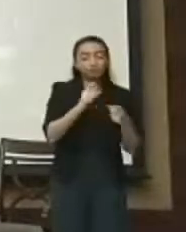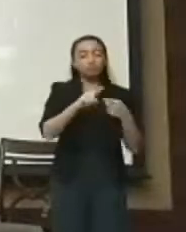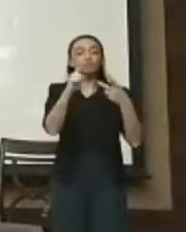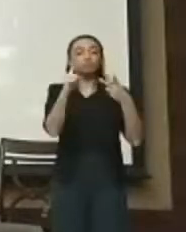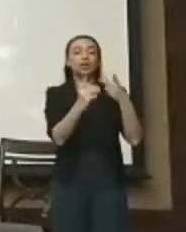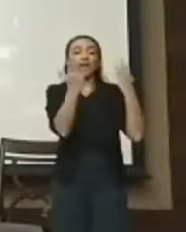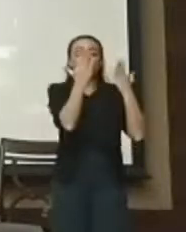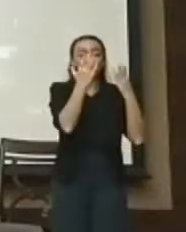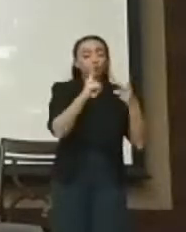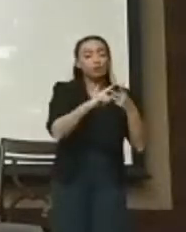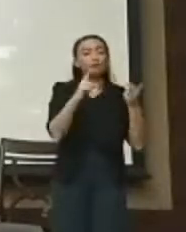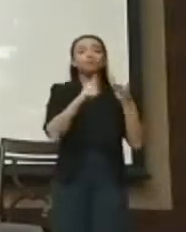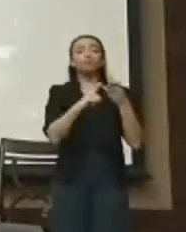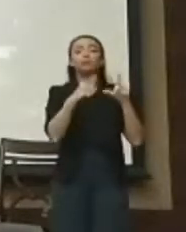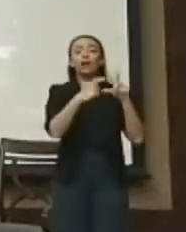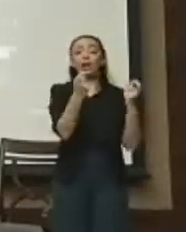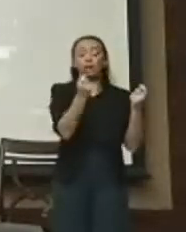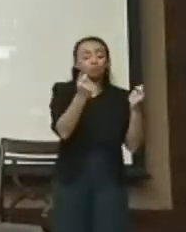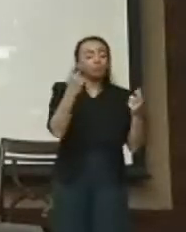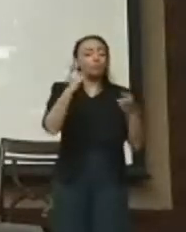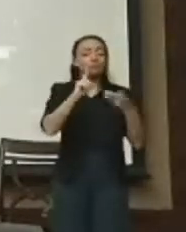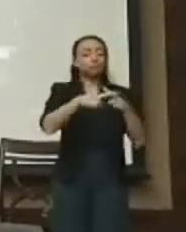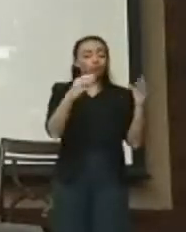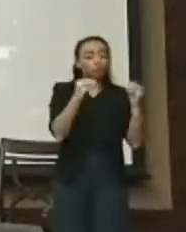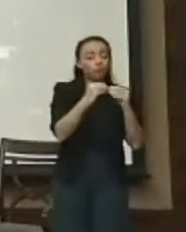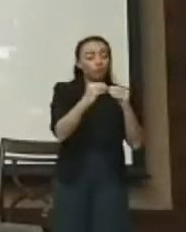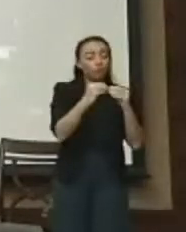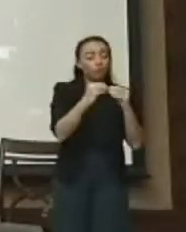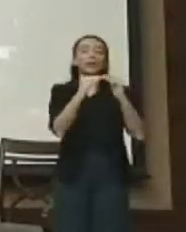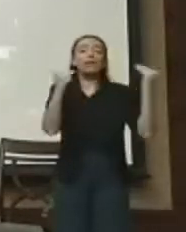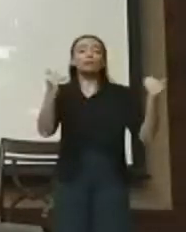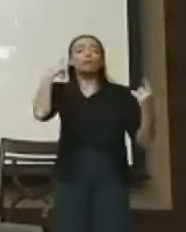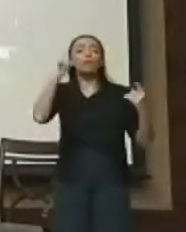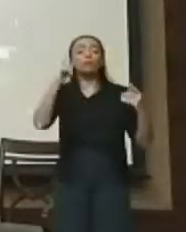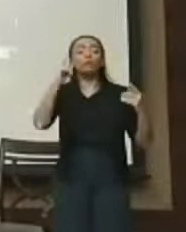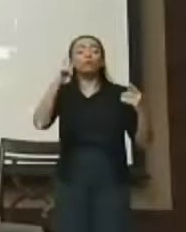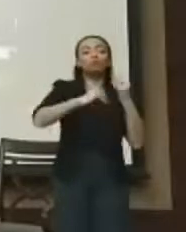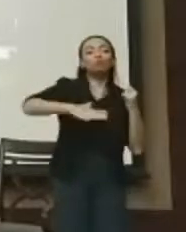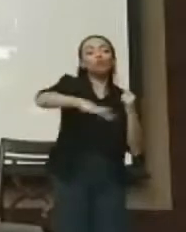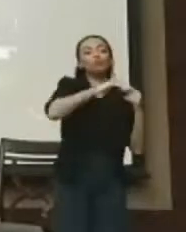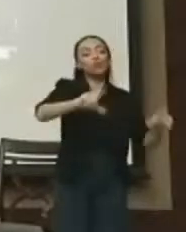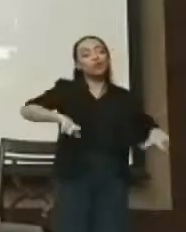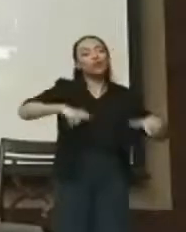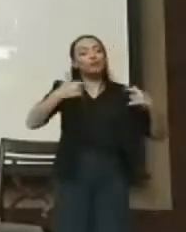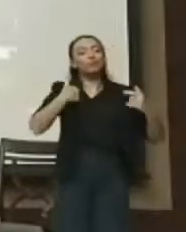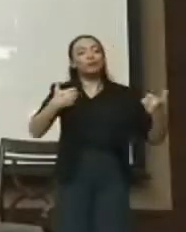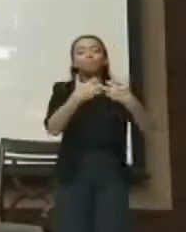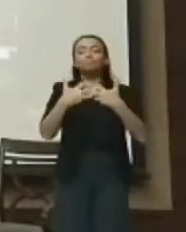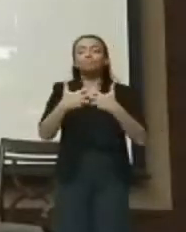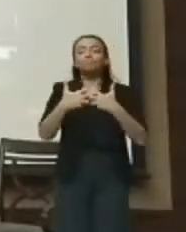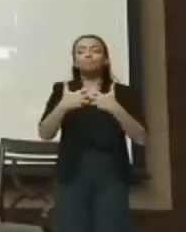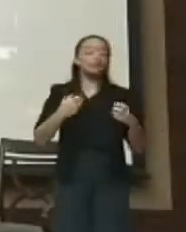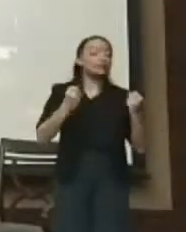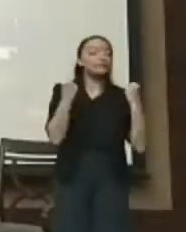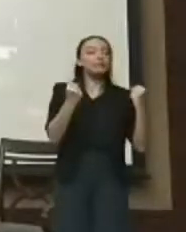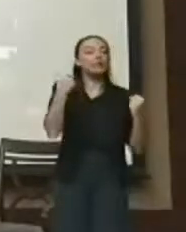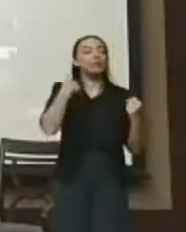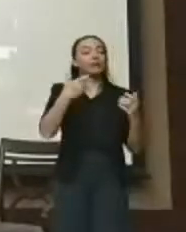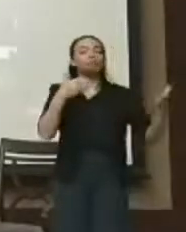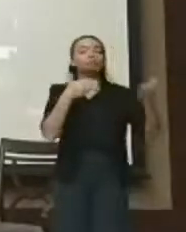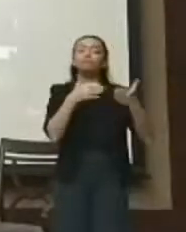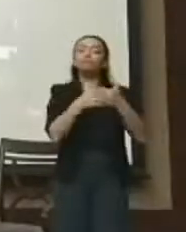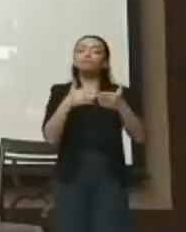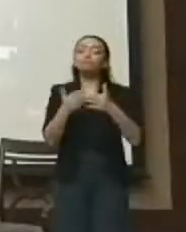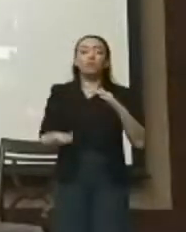education, employment, and equal participation in social life all the more tough and challenging for them. And